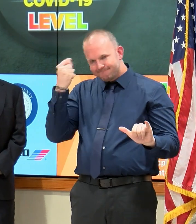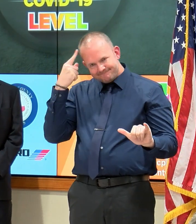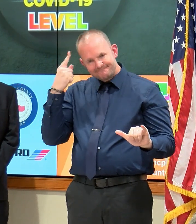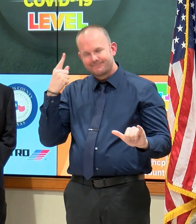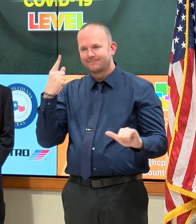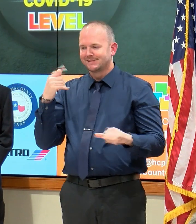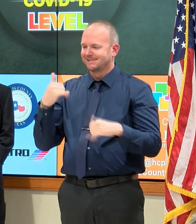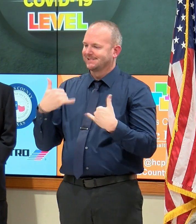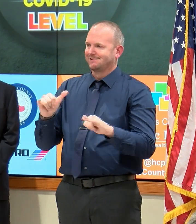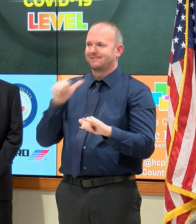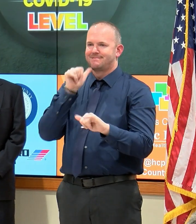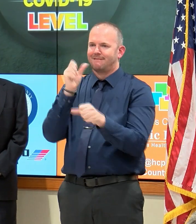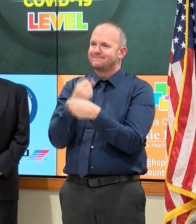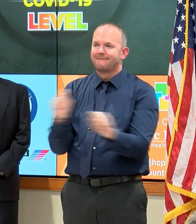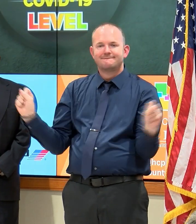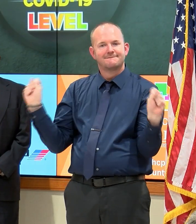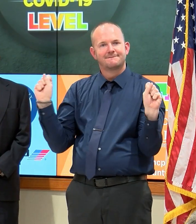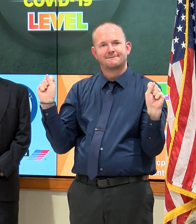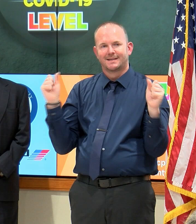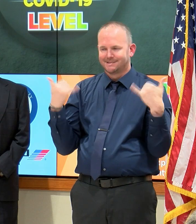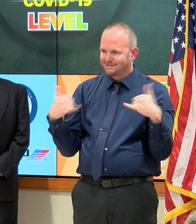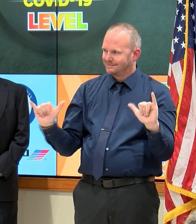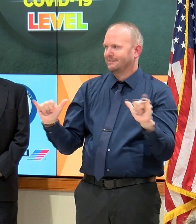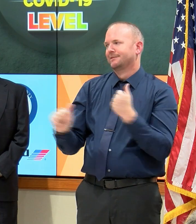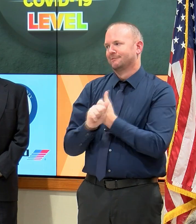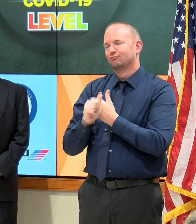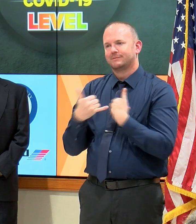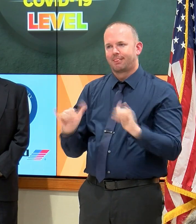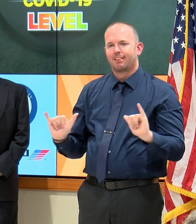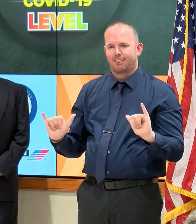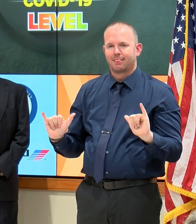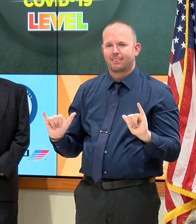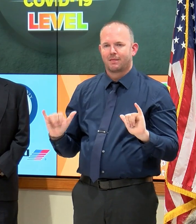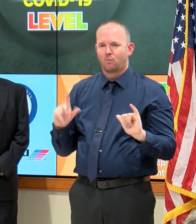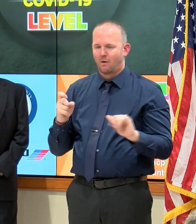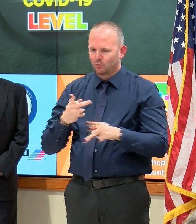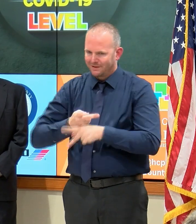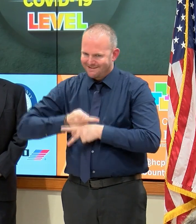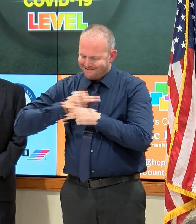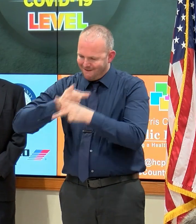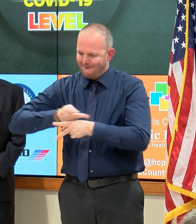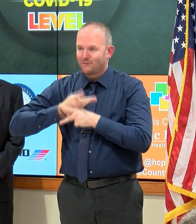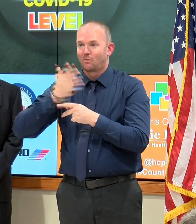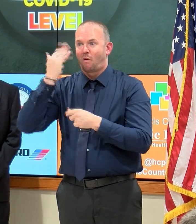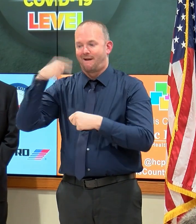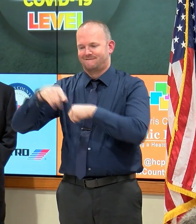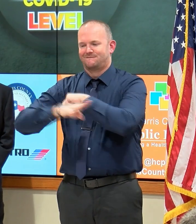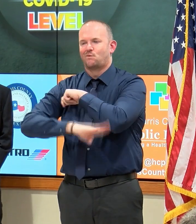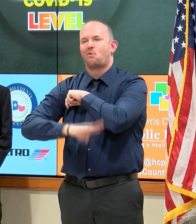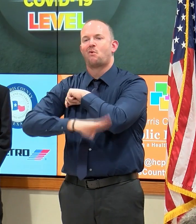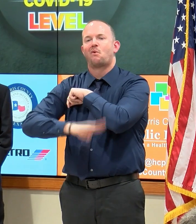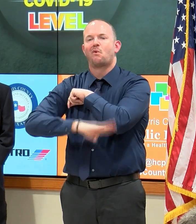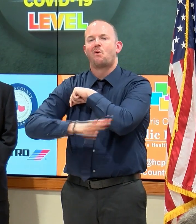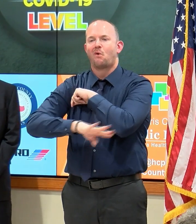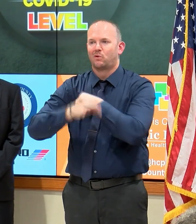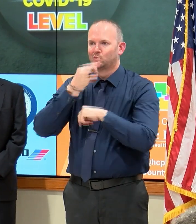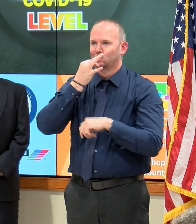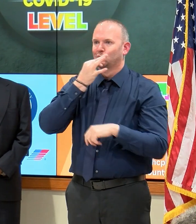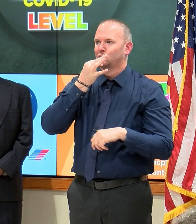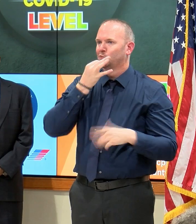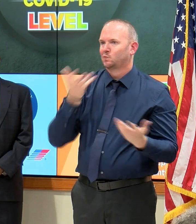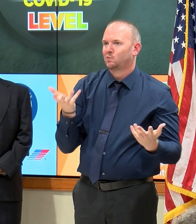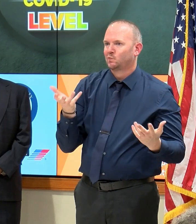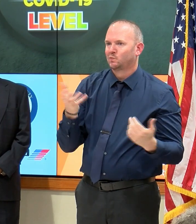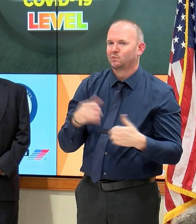a decent fall, so to speak, a lot will be determined by what we do now and through the course